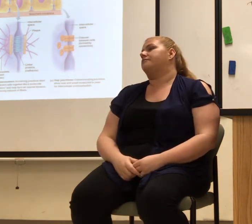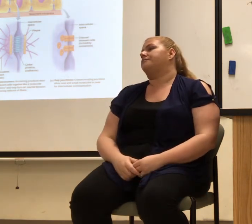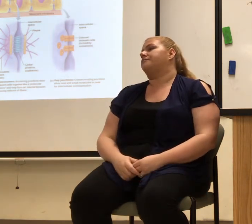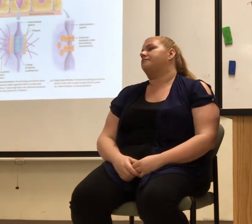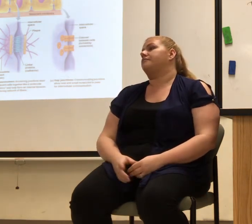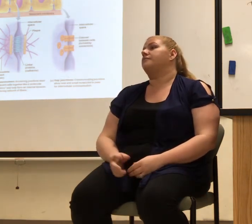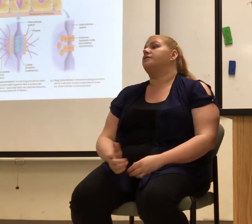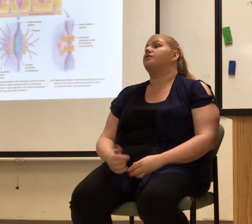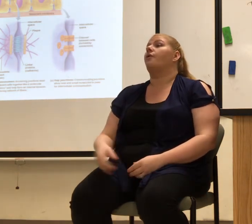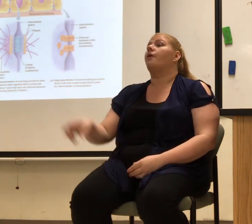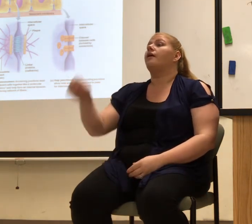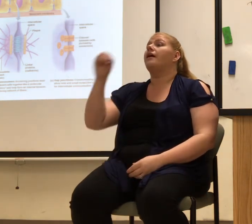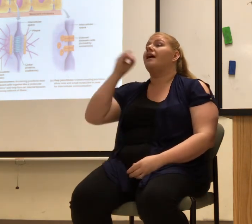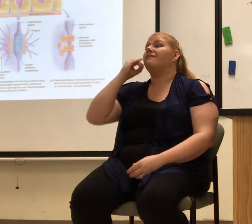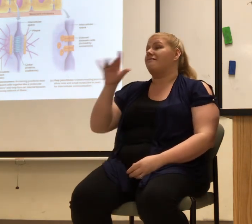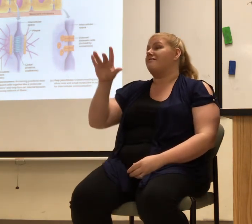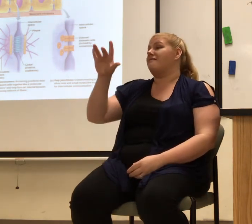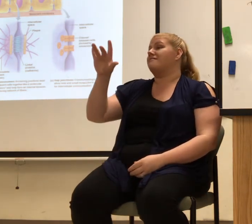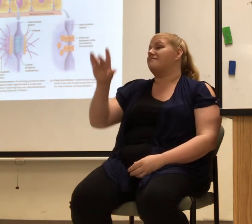easily.